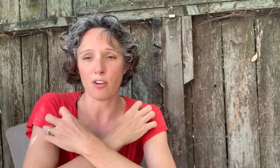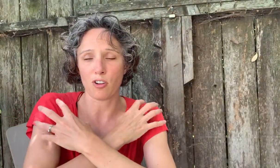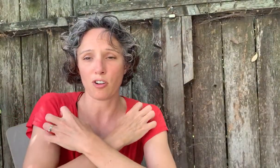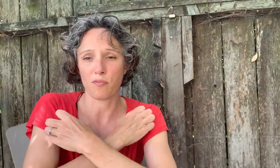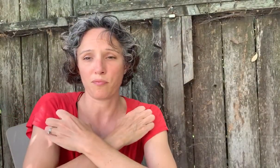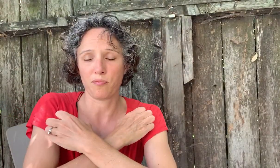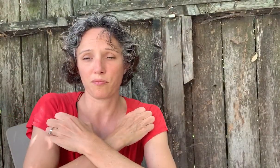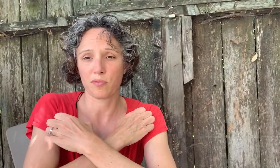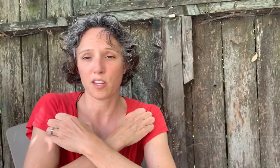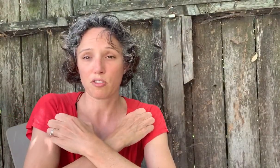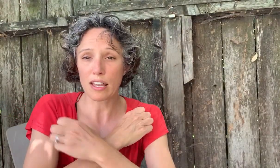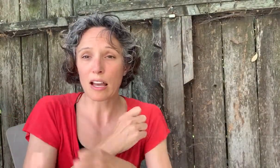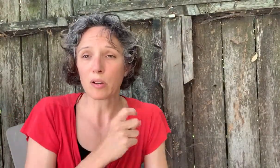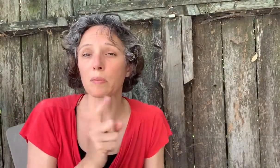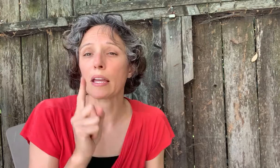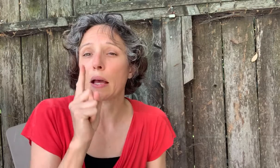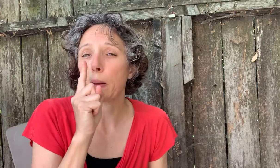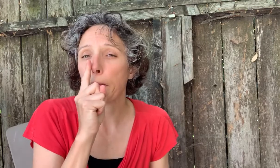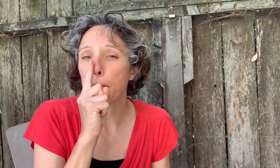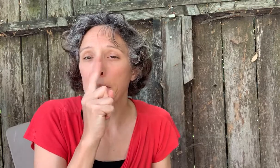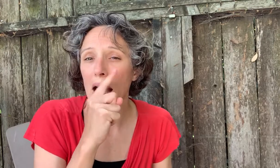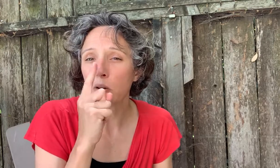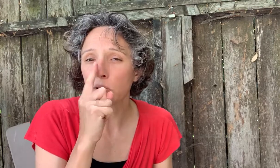bear. Try that with me. Mouse